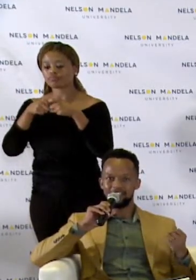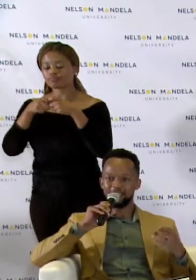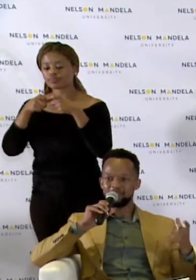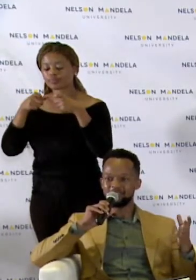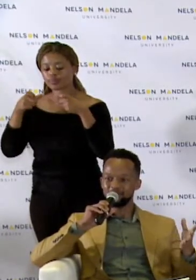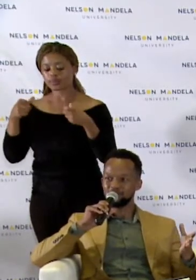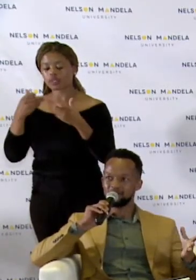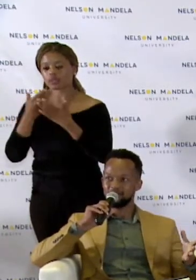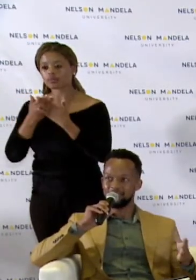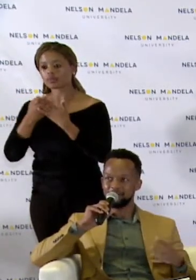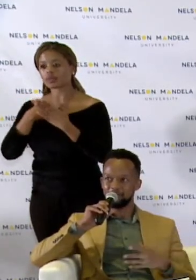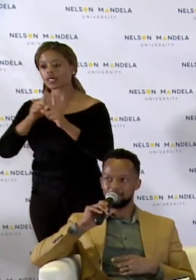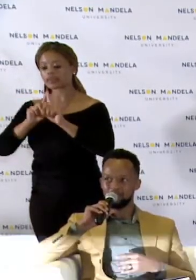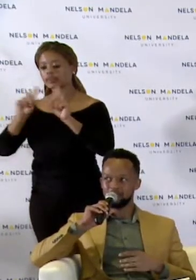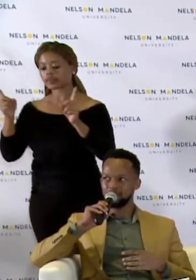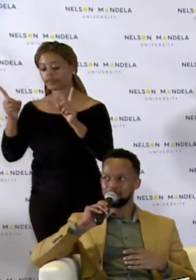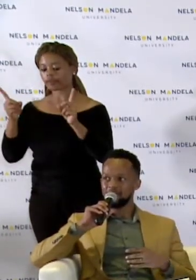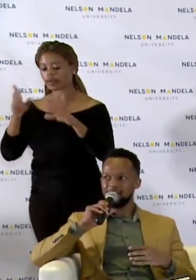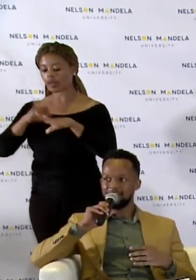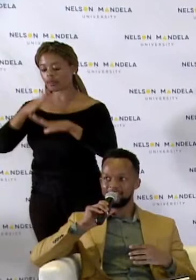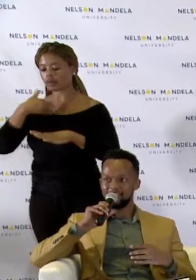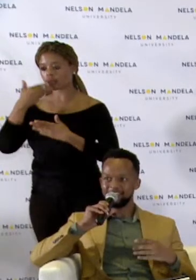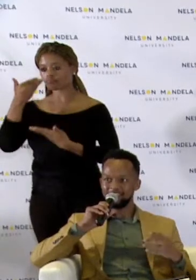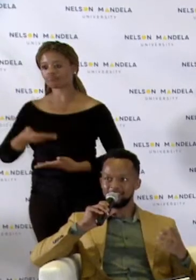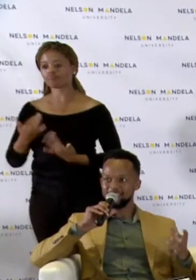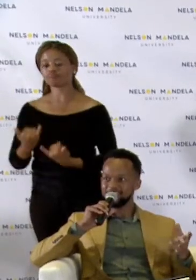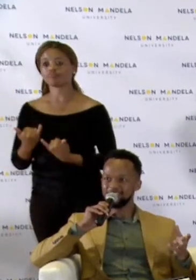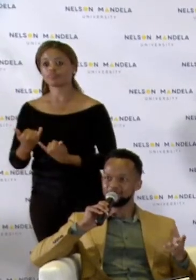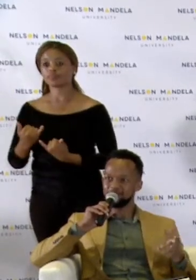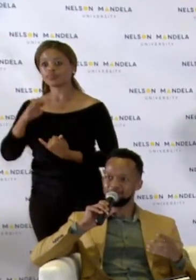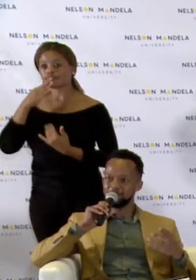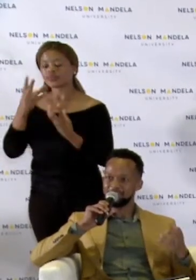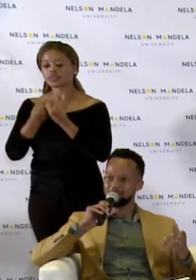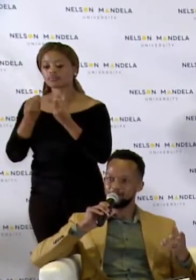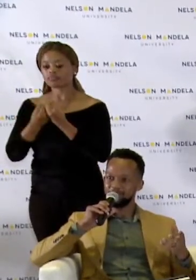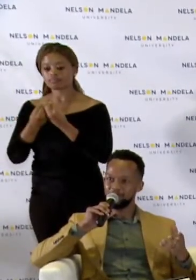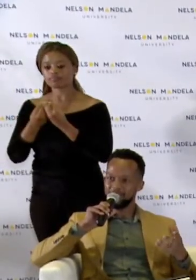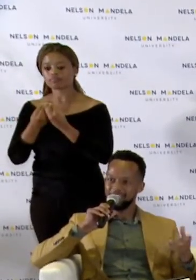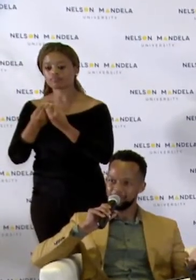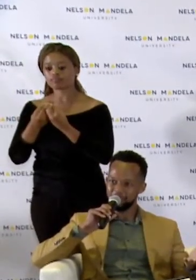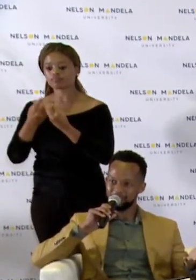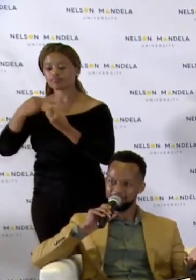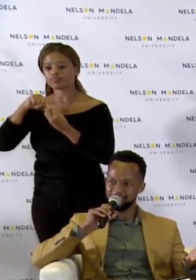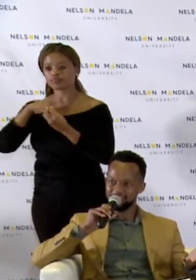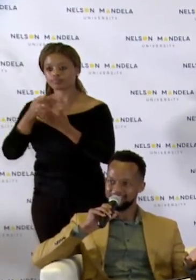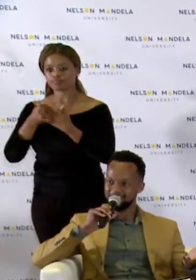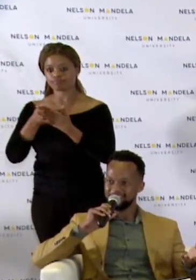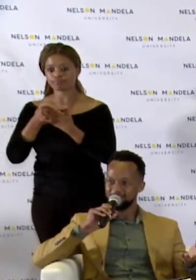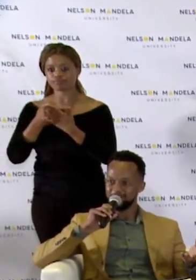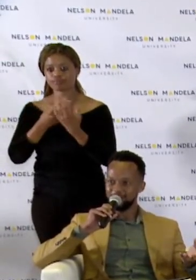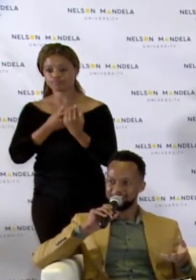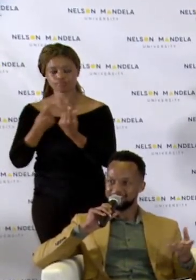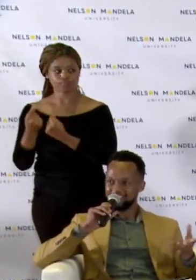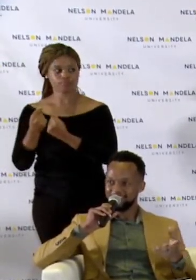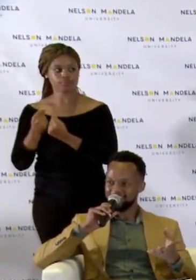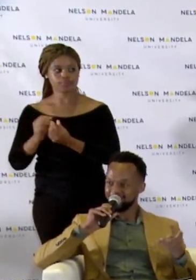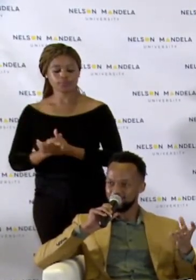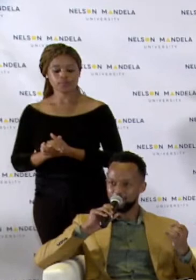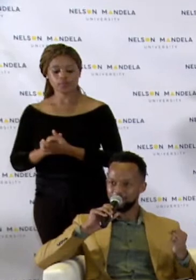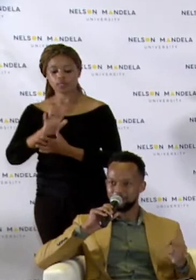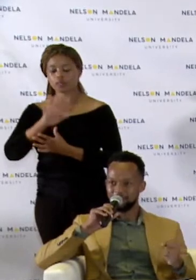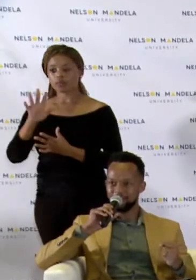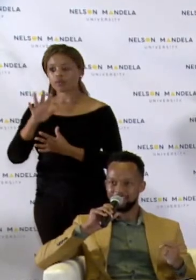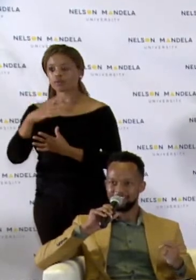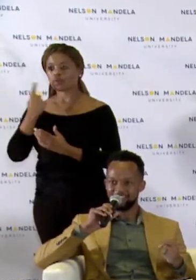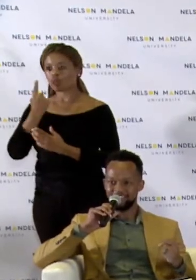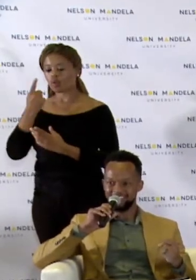was, can I be different than I am right now? And I think that is something that we can agree we can be, right? We're not stuck